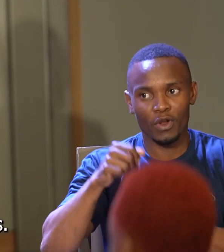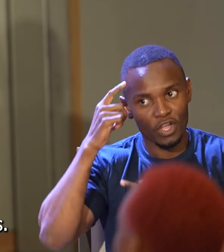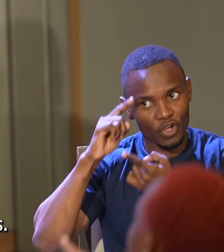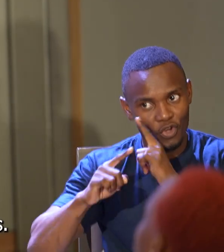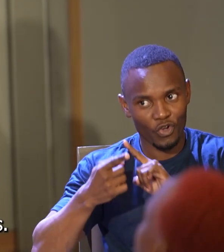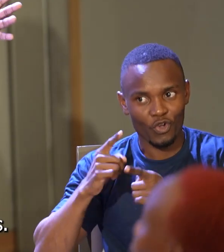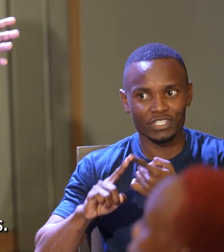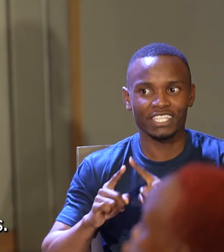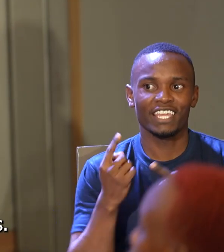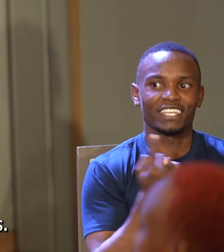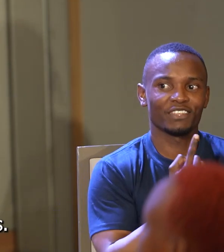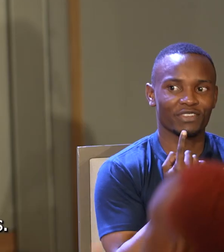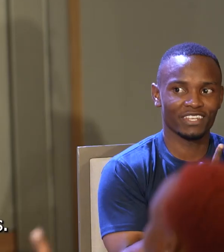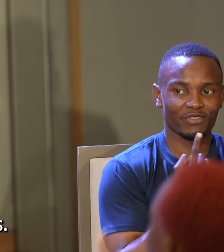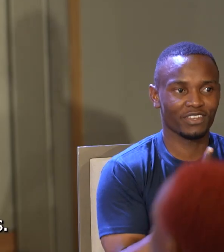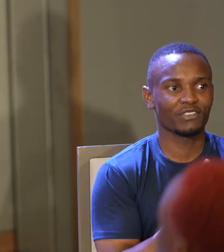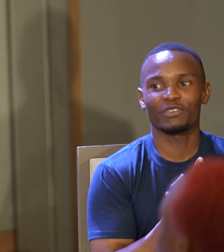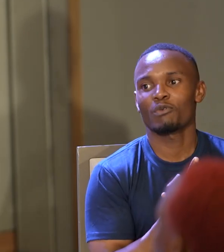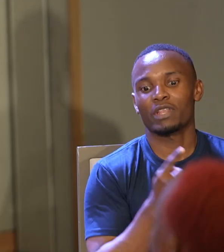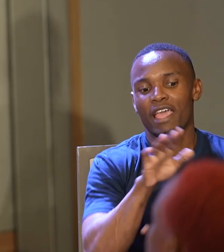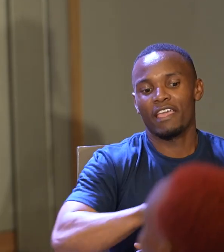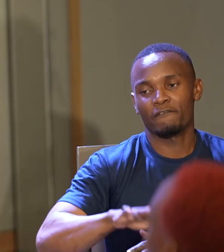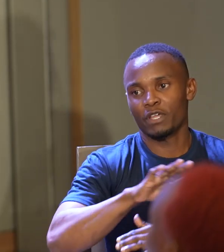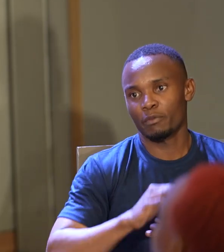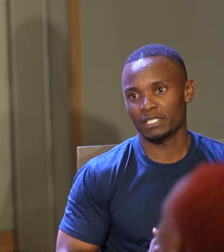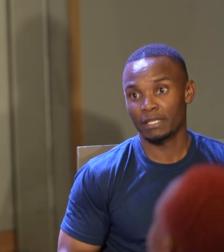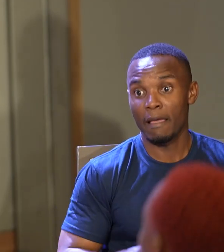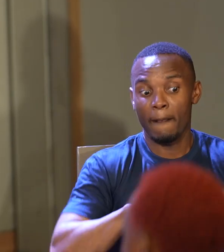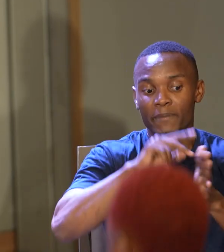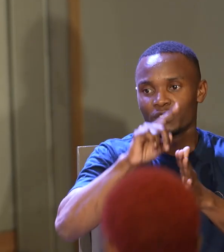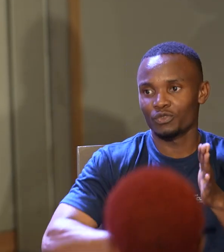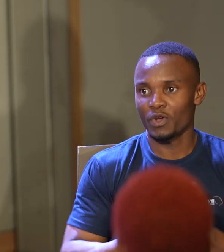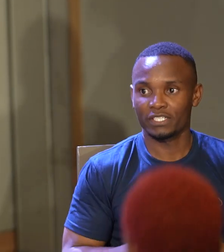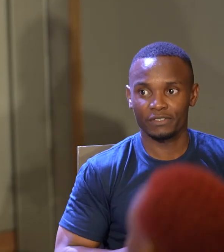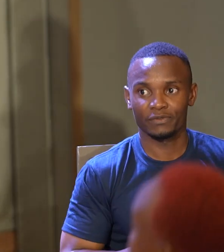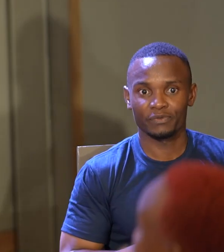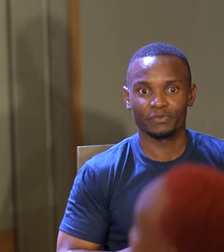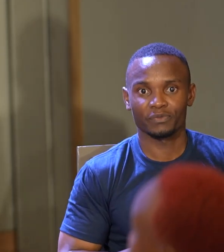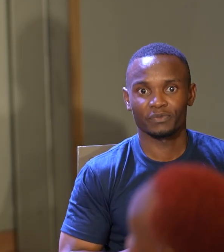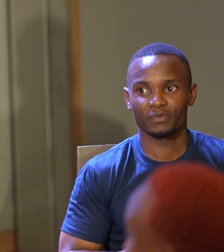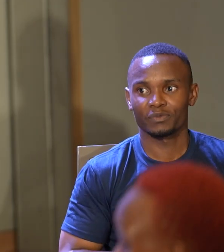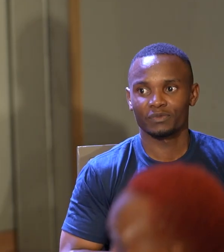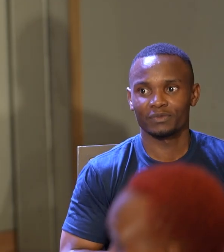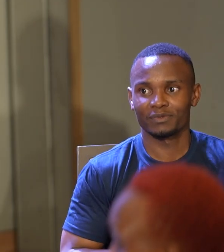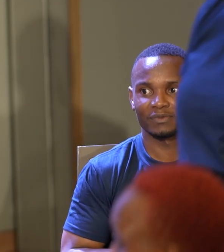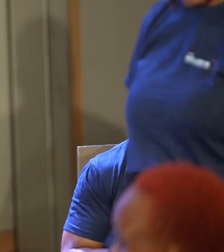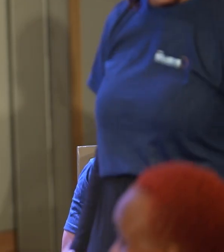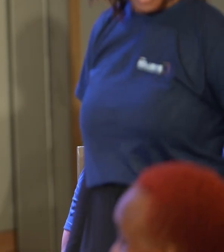the various environments that we find ourselves. So what does that mean? That means